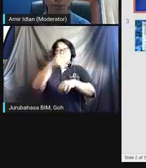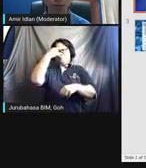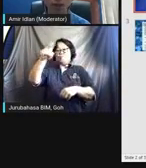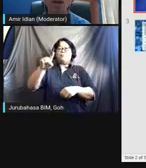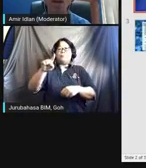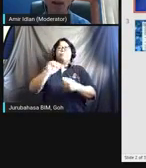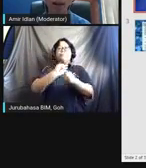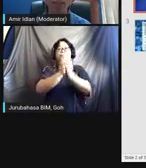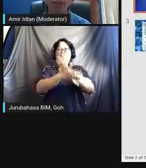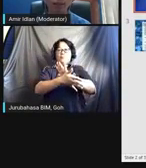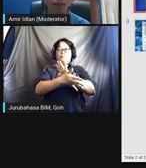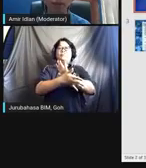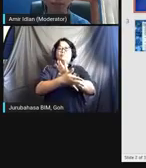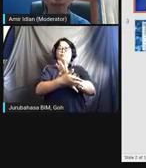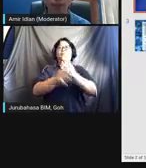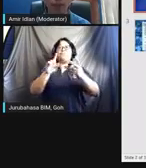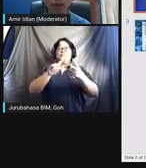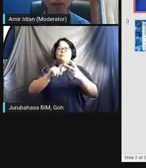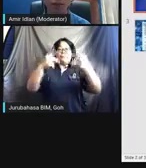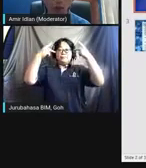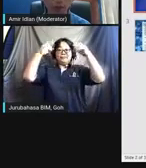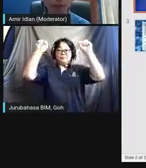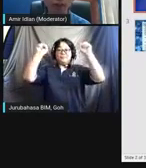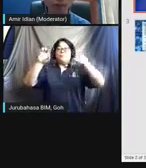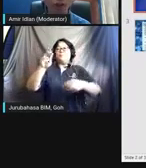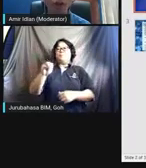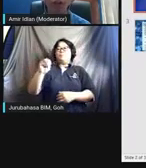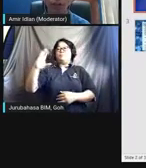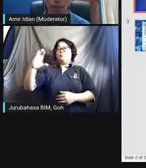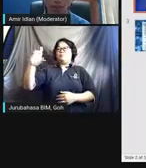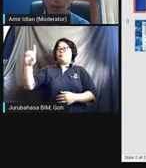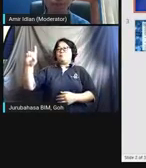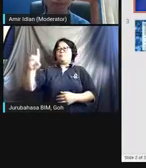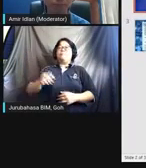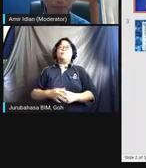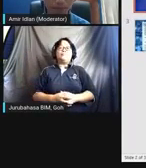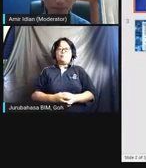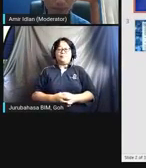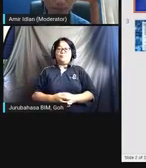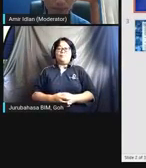Language Interpreter and the president of the Malaysian Confederation of the Disabled.